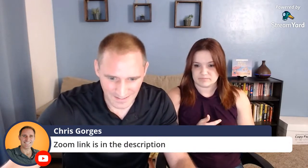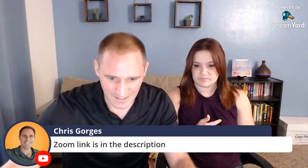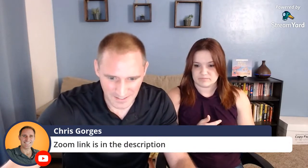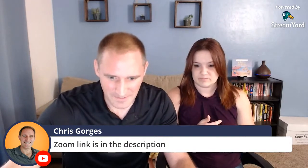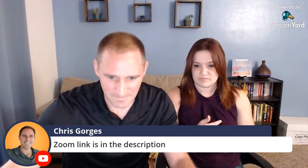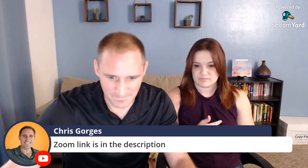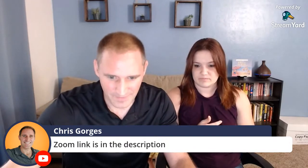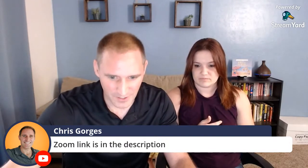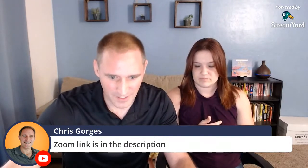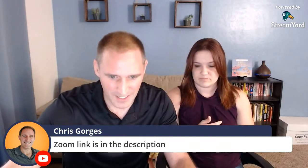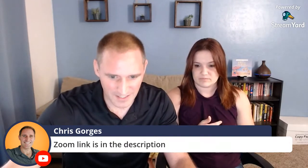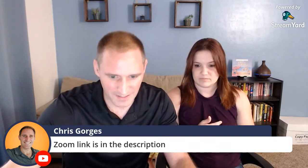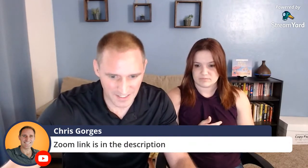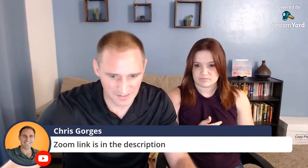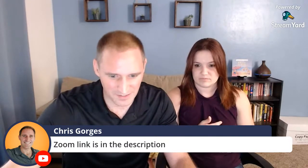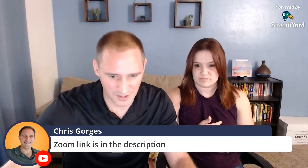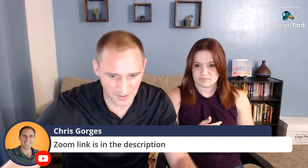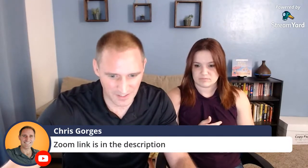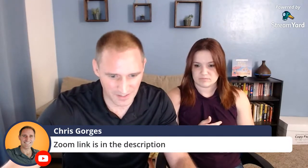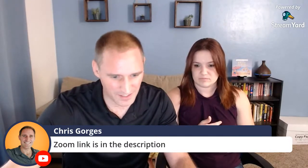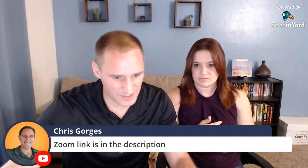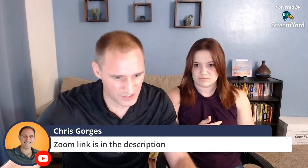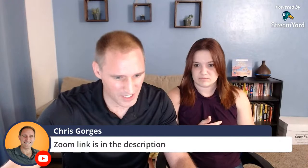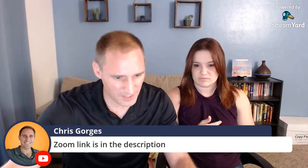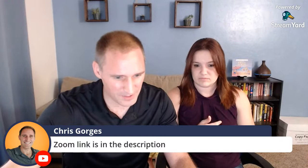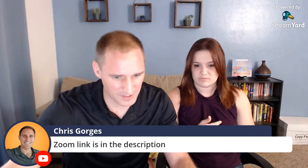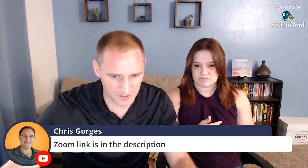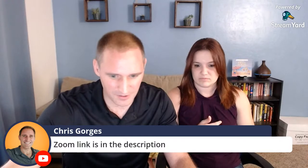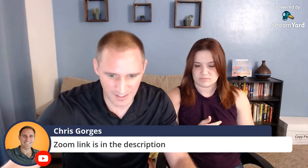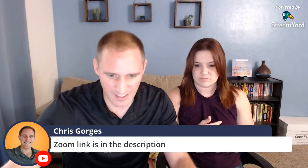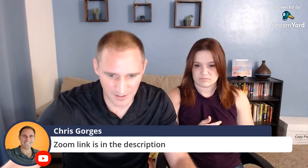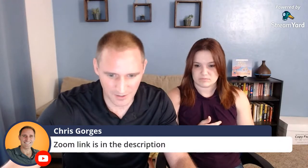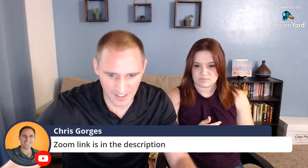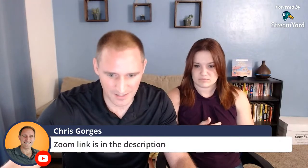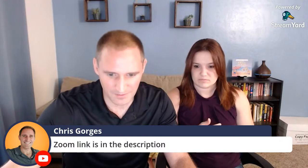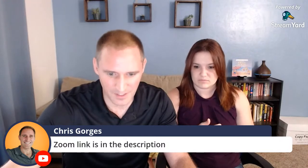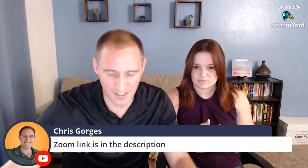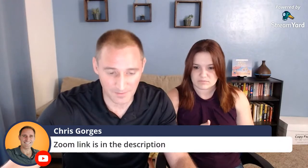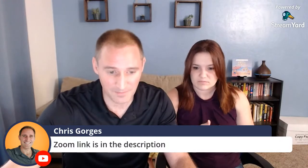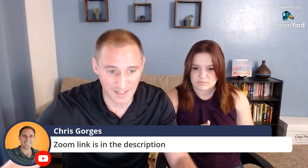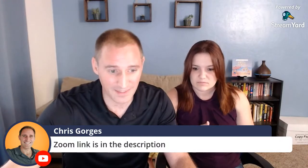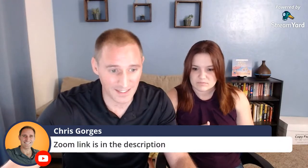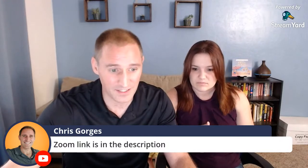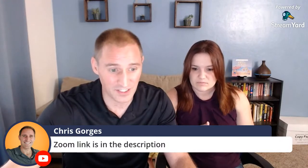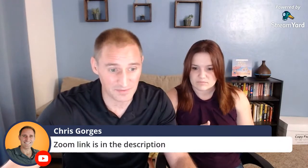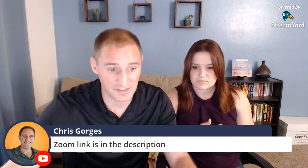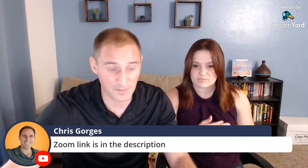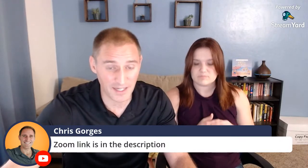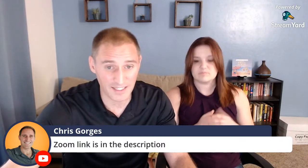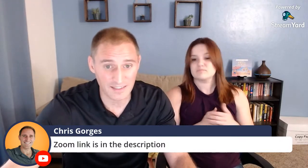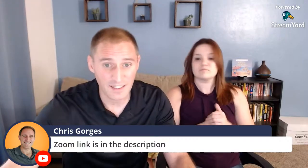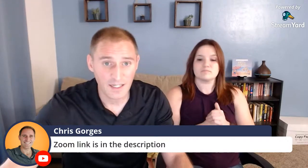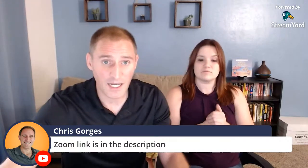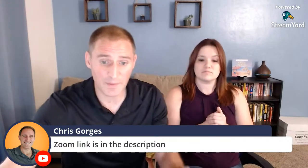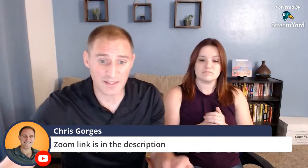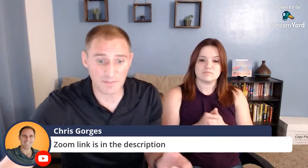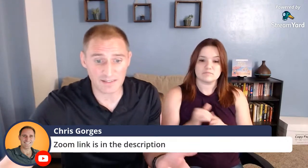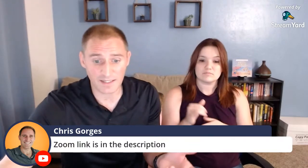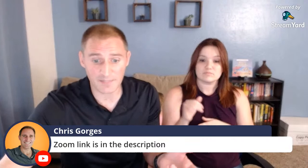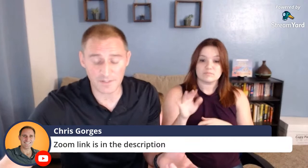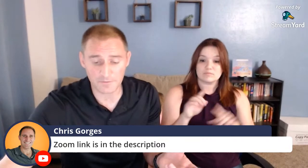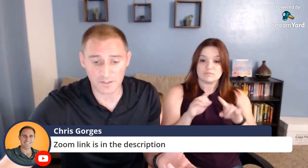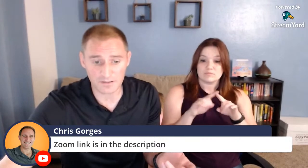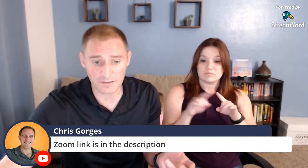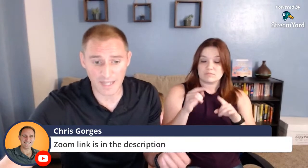Okay. Go ahead and let us know in the chat window, and I'll go ahead and make that adjustments on my end. In